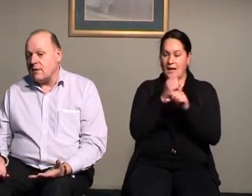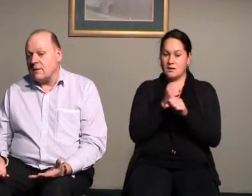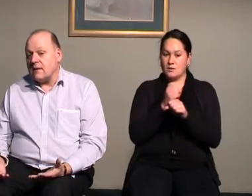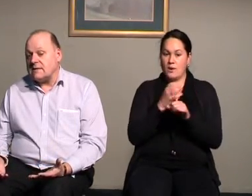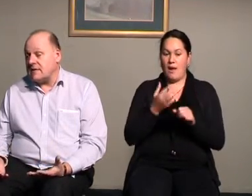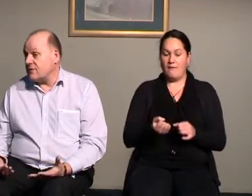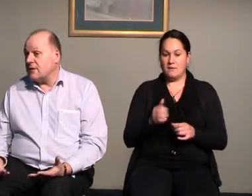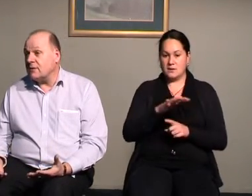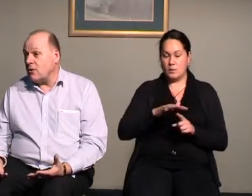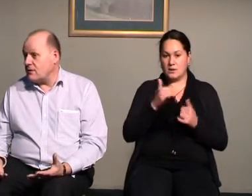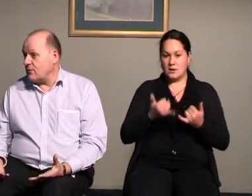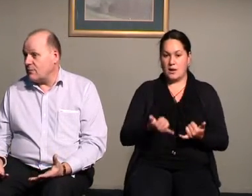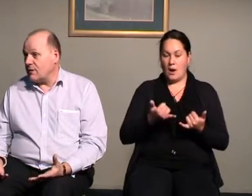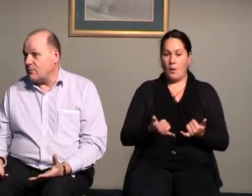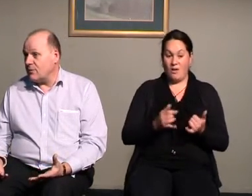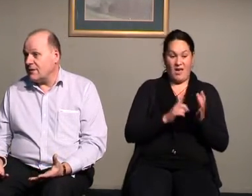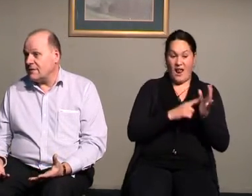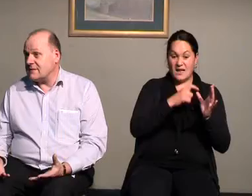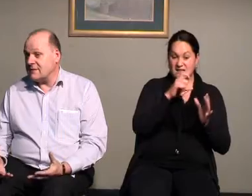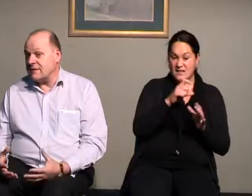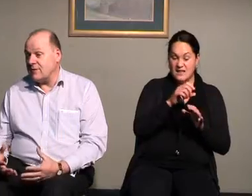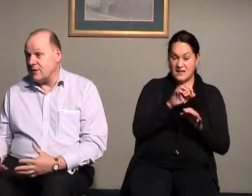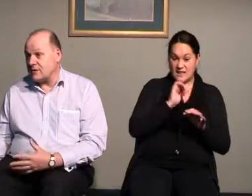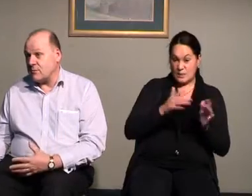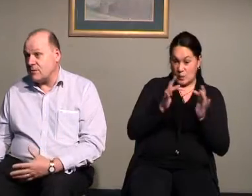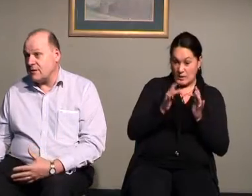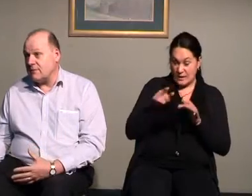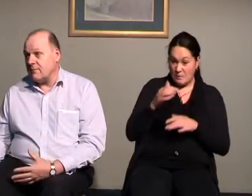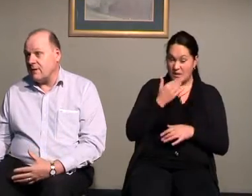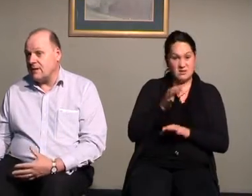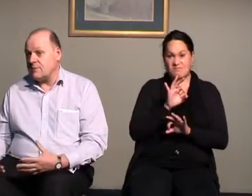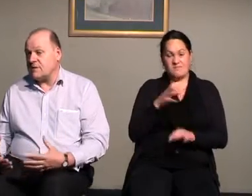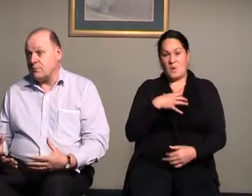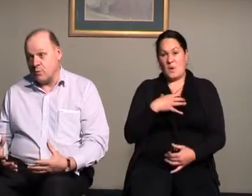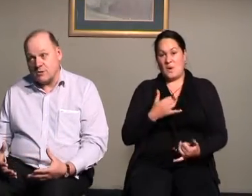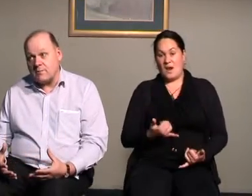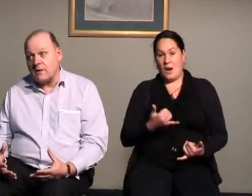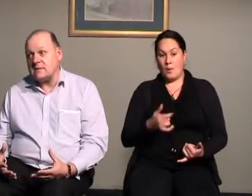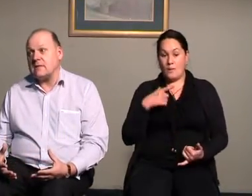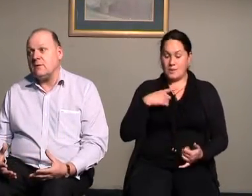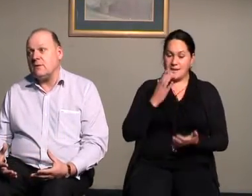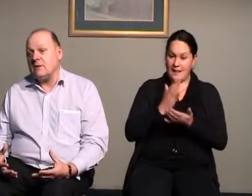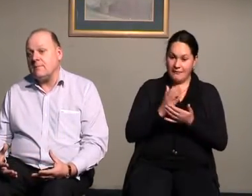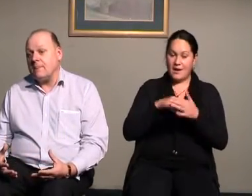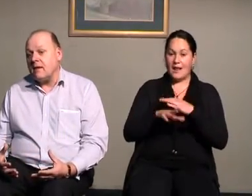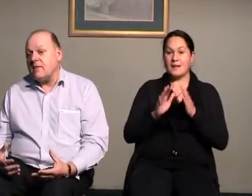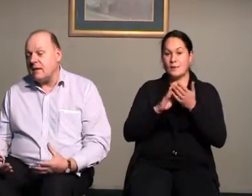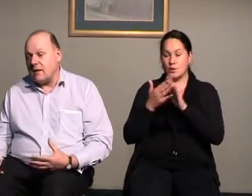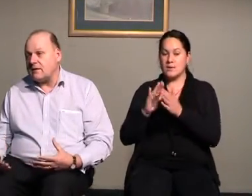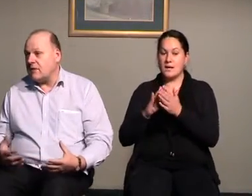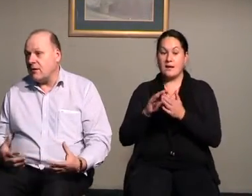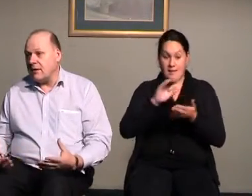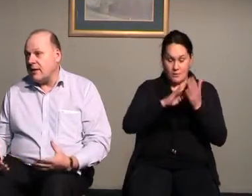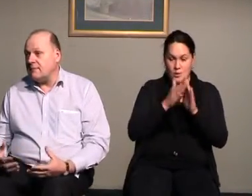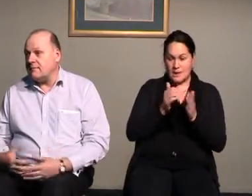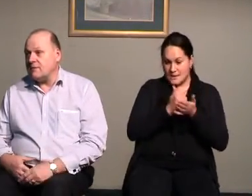where the LAC has very little contact with him anymore. He's living in his community. He's been supported by his community. They